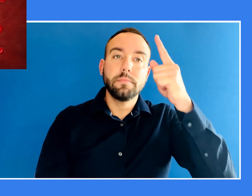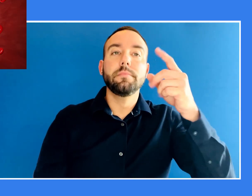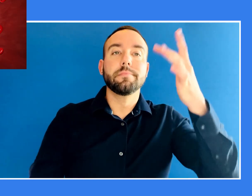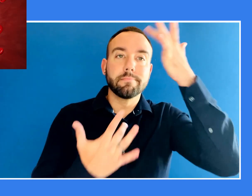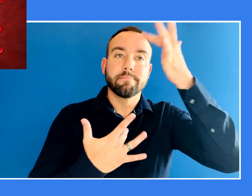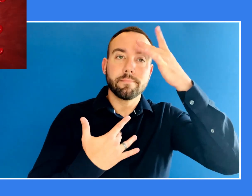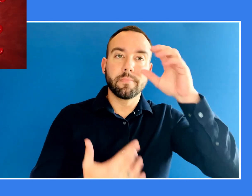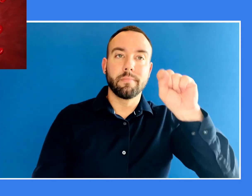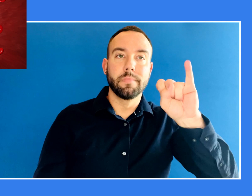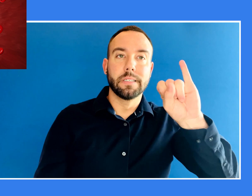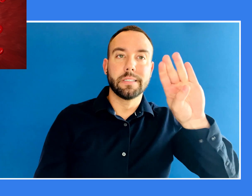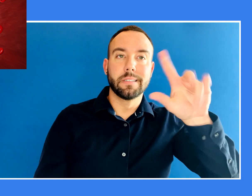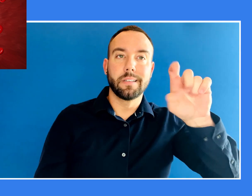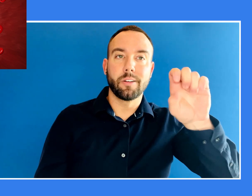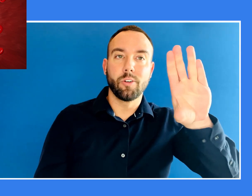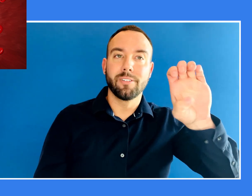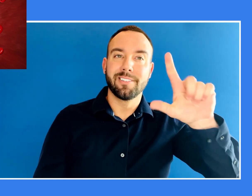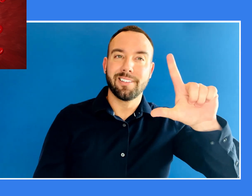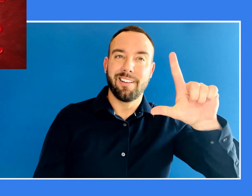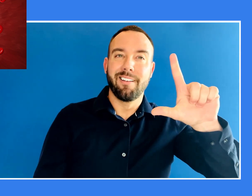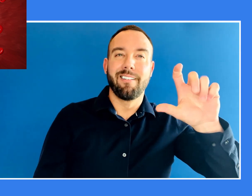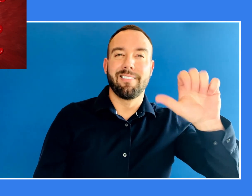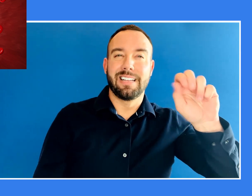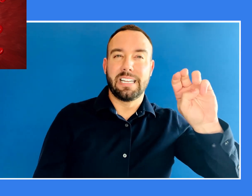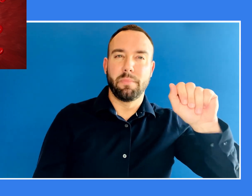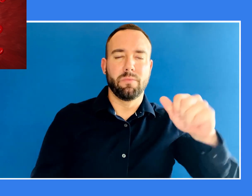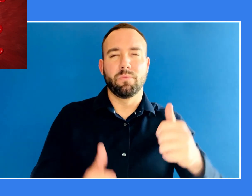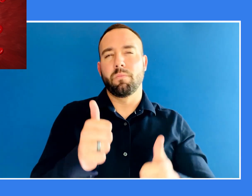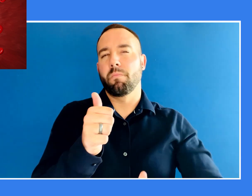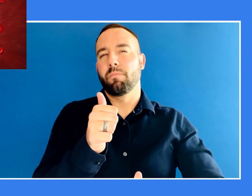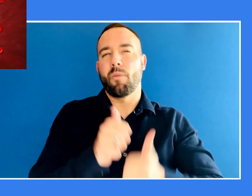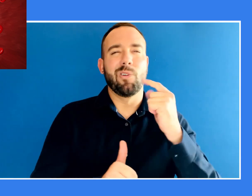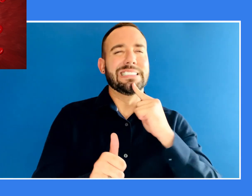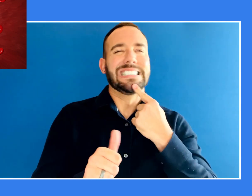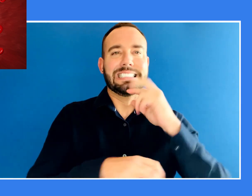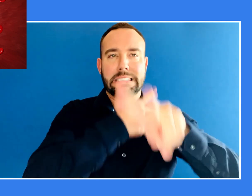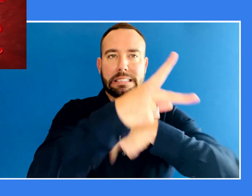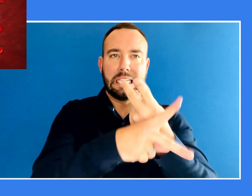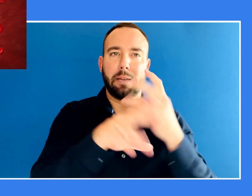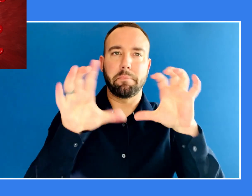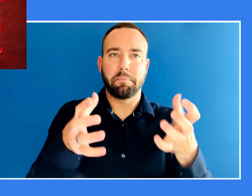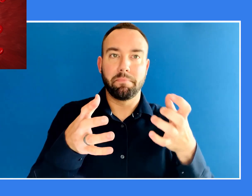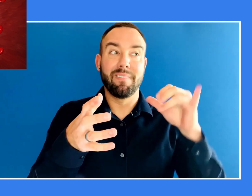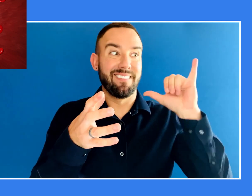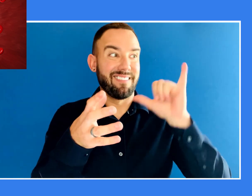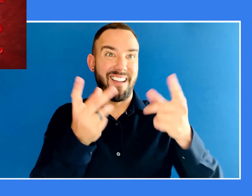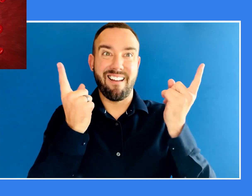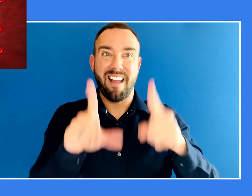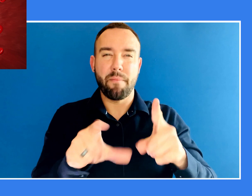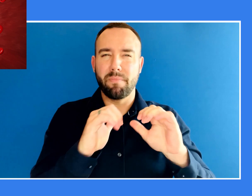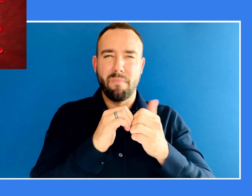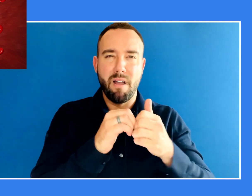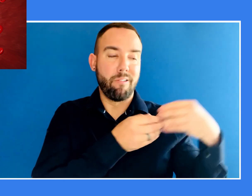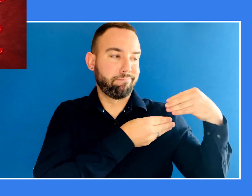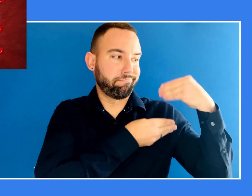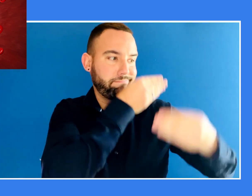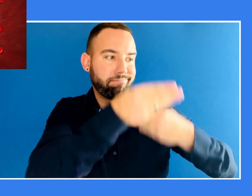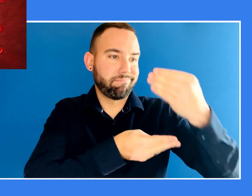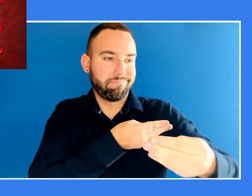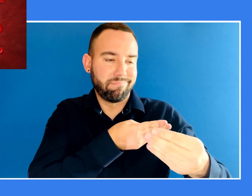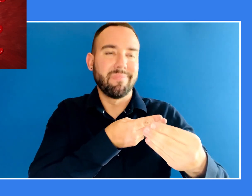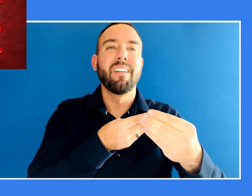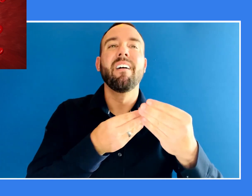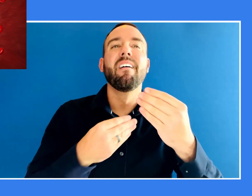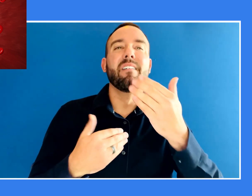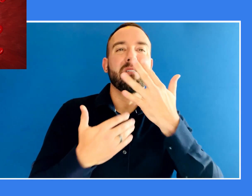Sickle Cell Anemia is the most severe form of sickle cell disease, a group of inherited red blood cell disorders